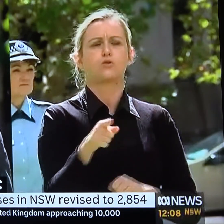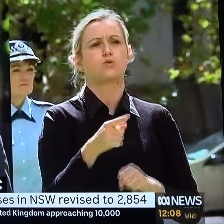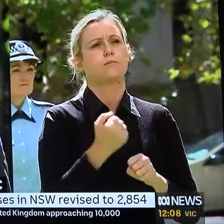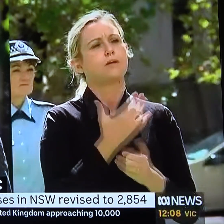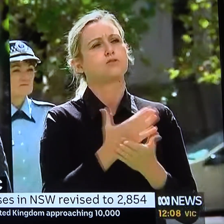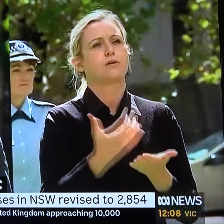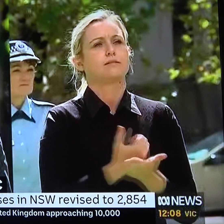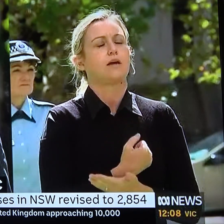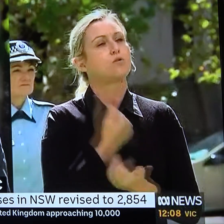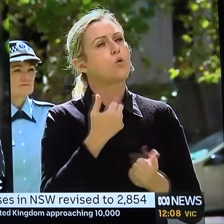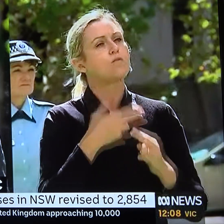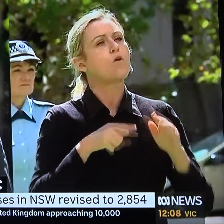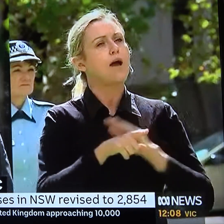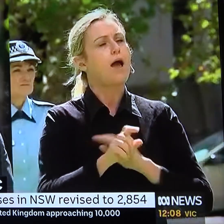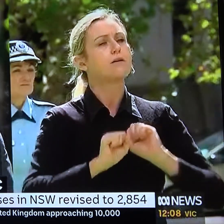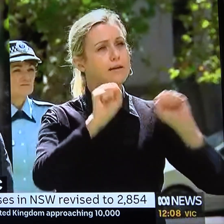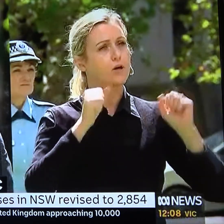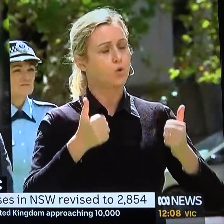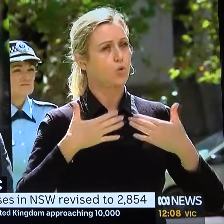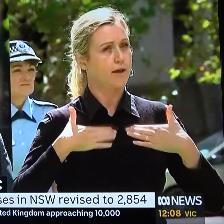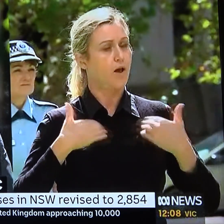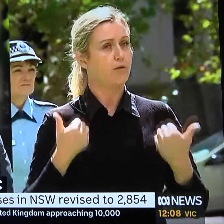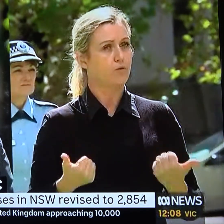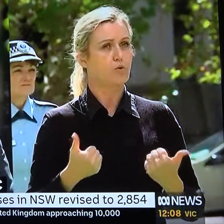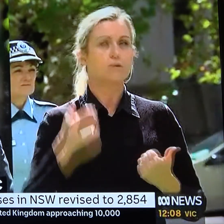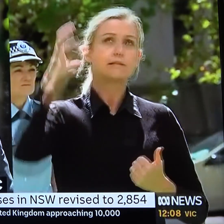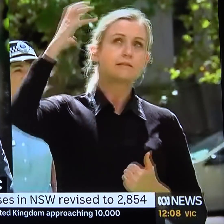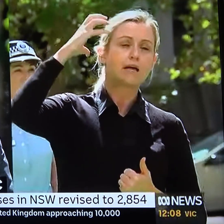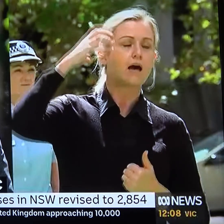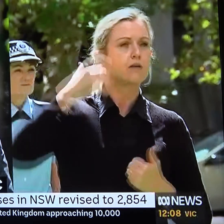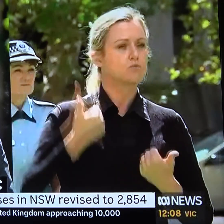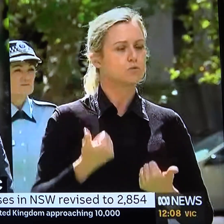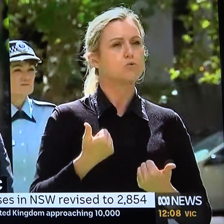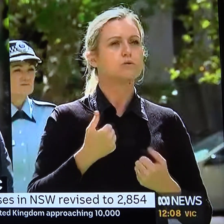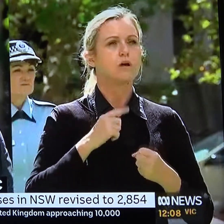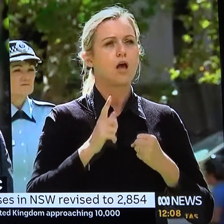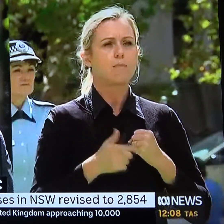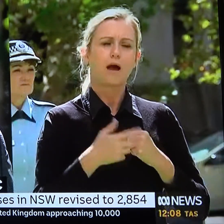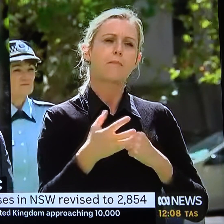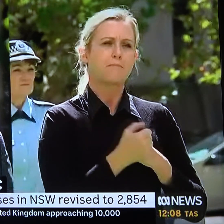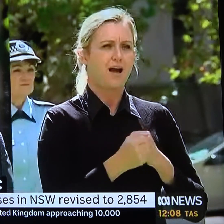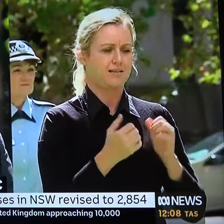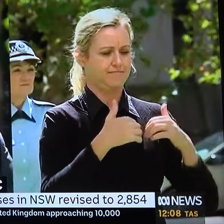nearest person. I also want to just acknowledge that